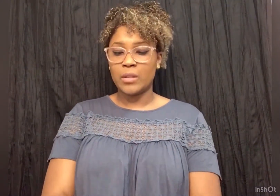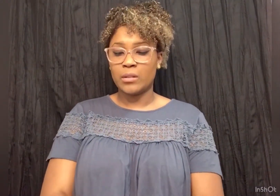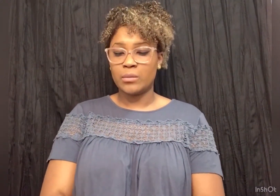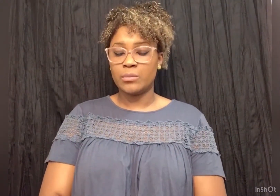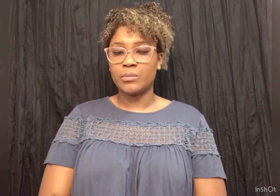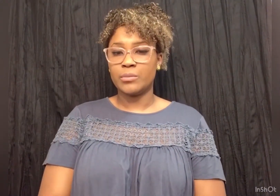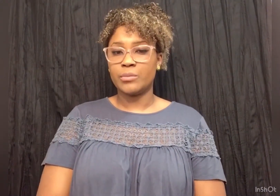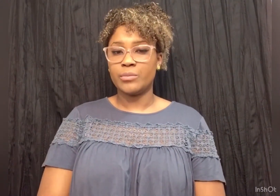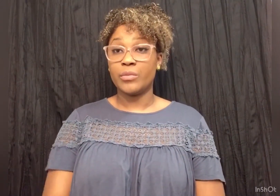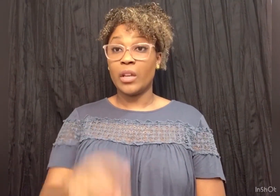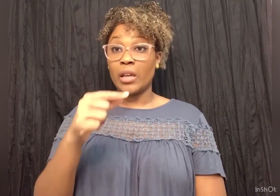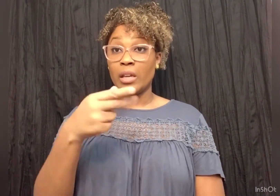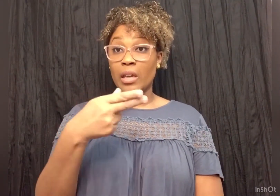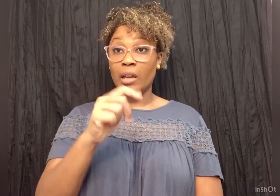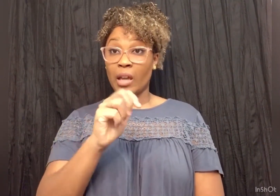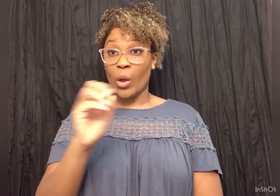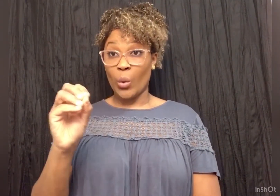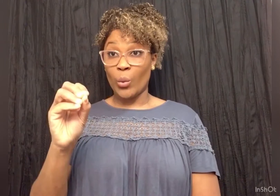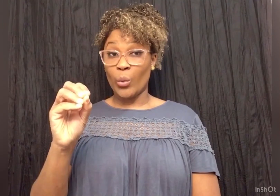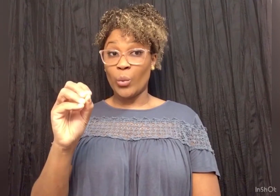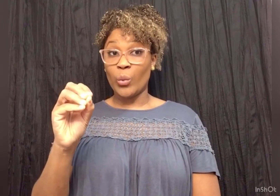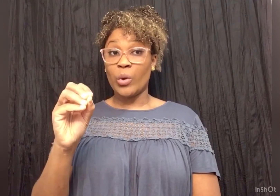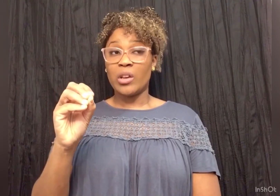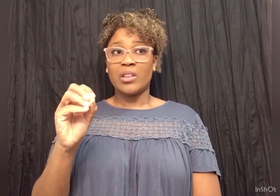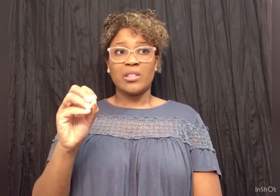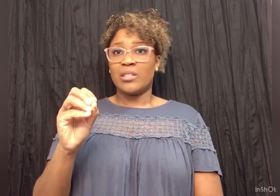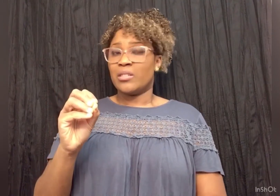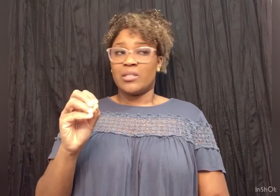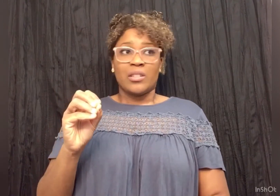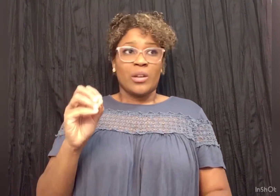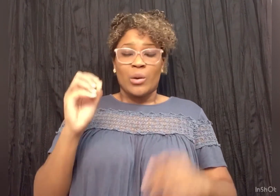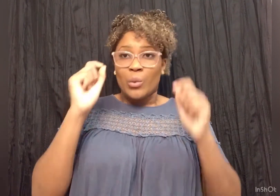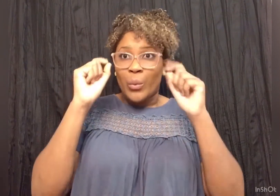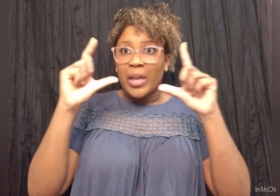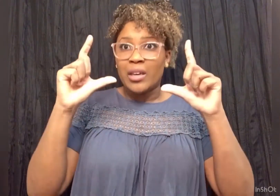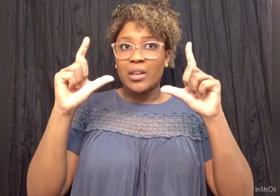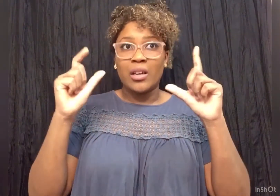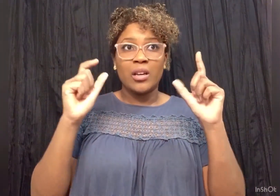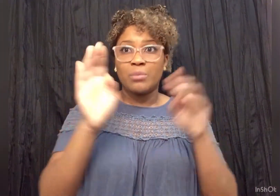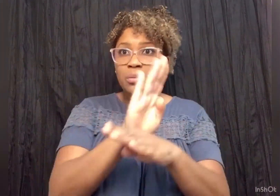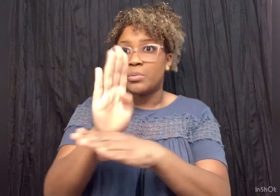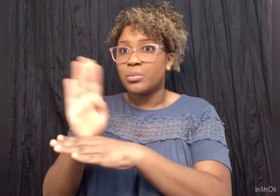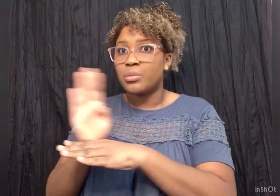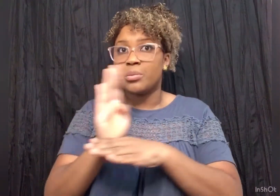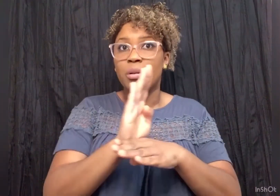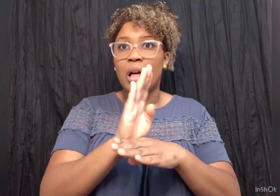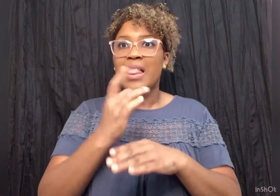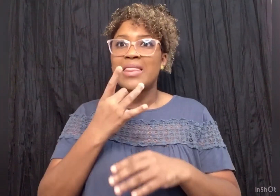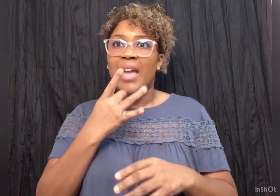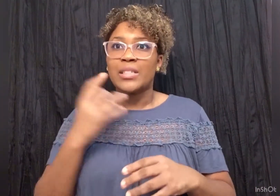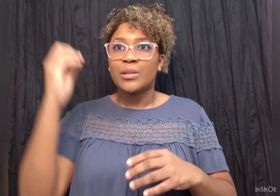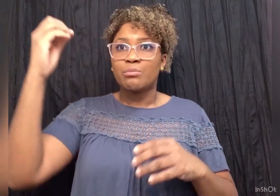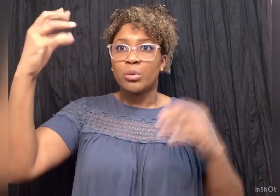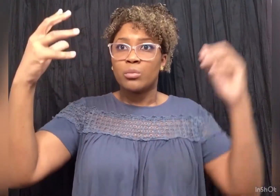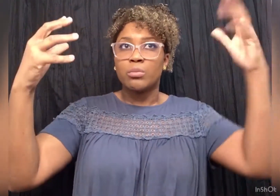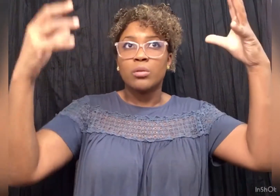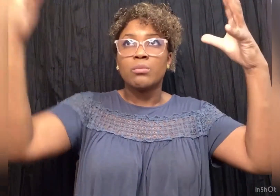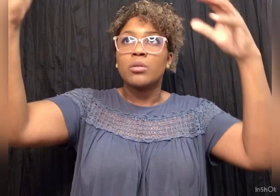The ghetto was awake. One after the other, the lights were going on behind the windows.